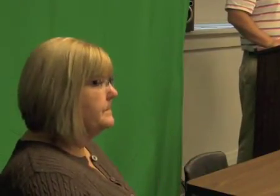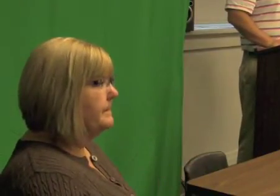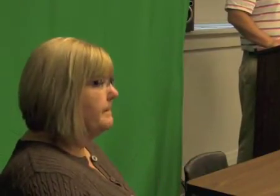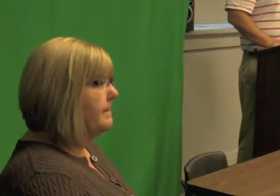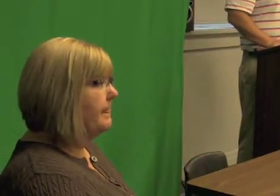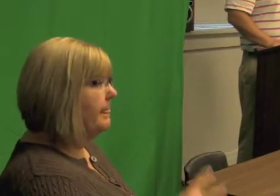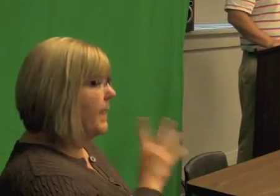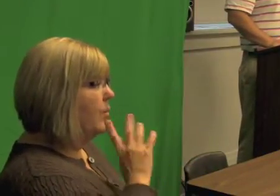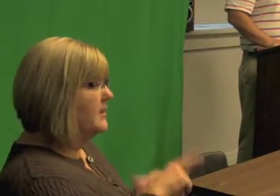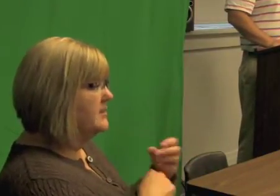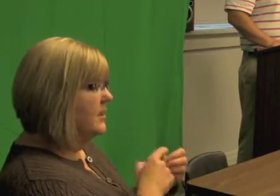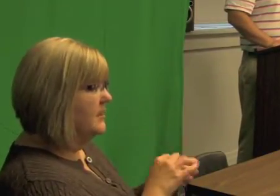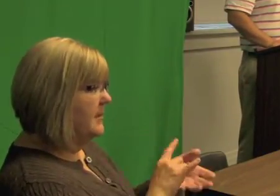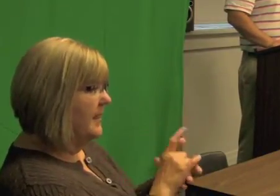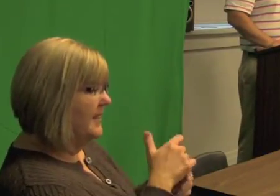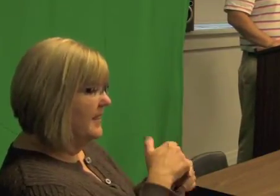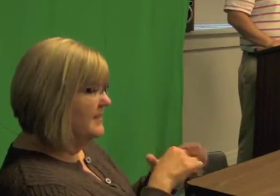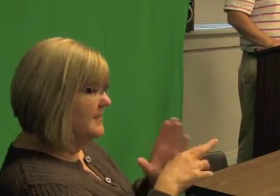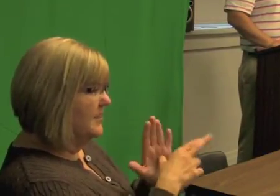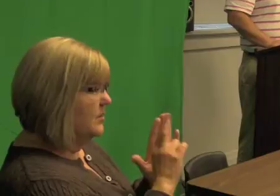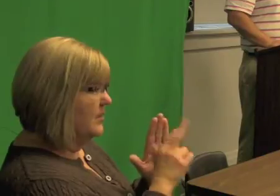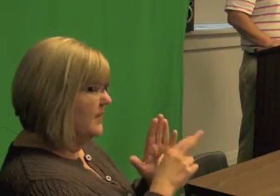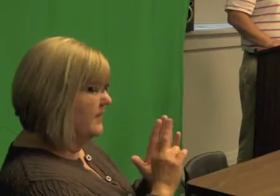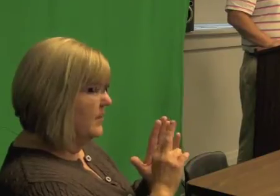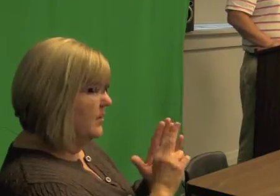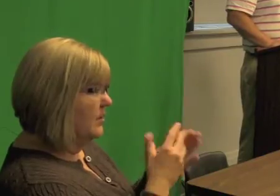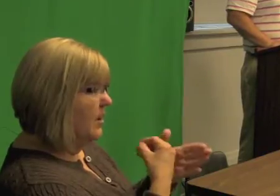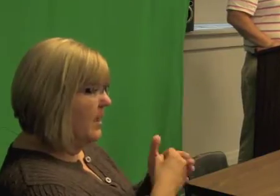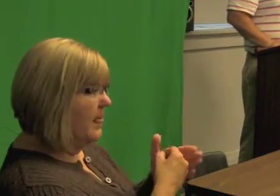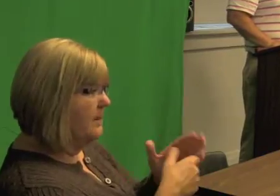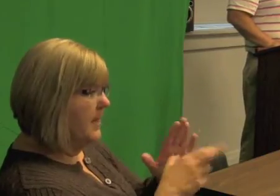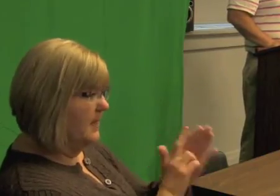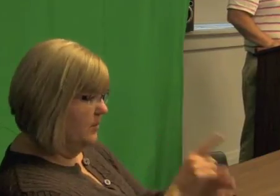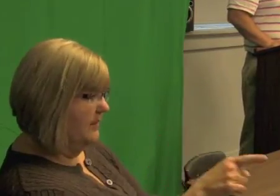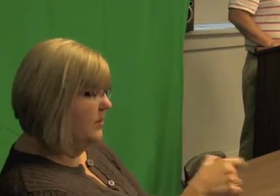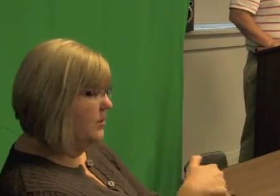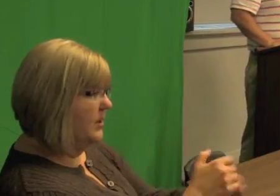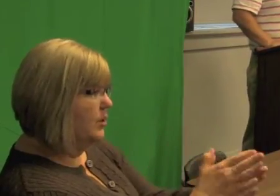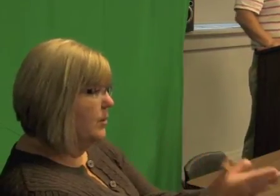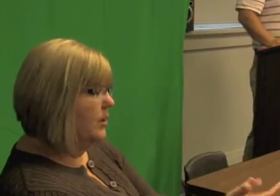We talked about these in the review, on the money review.